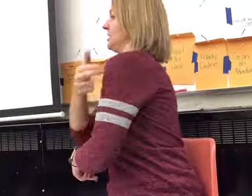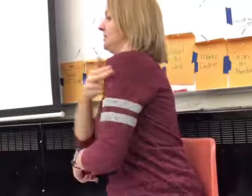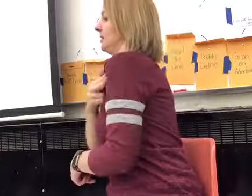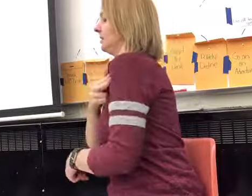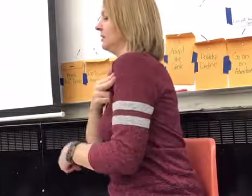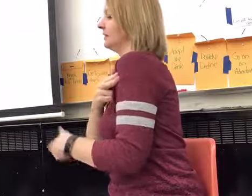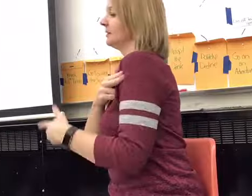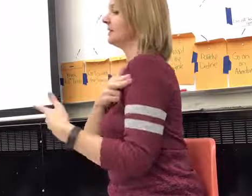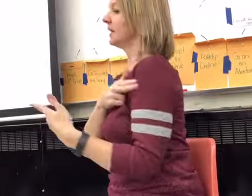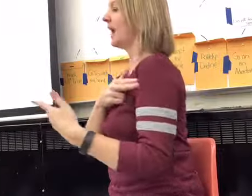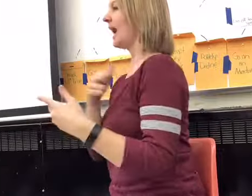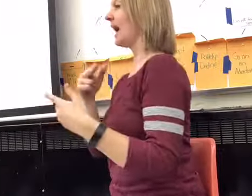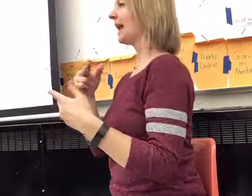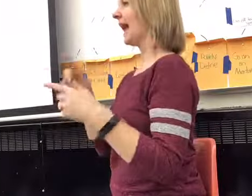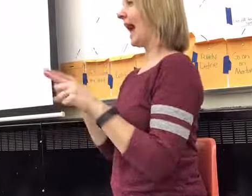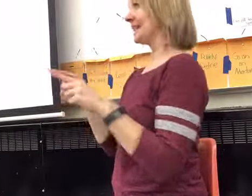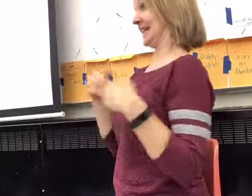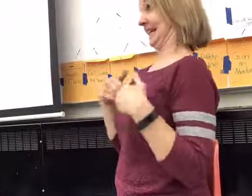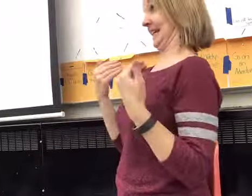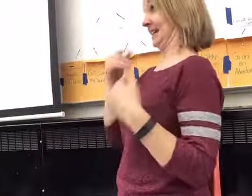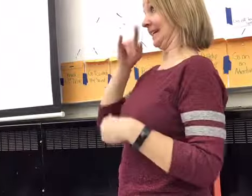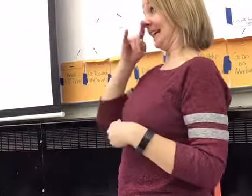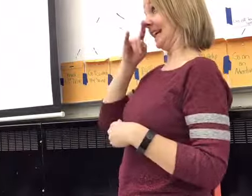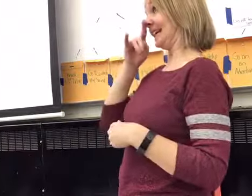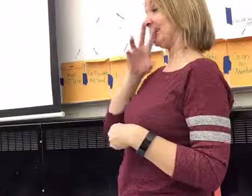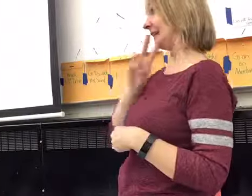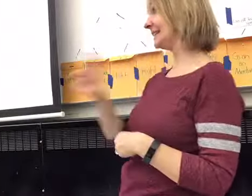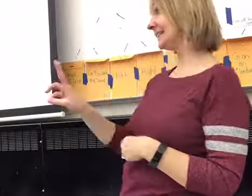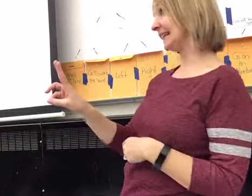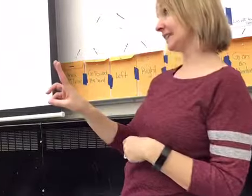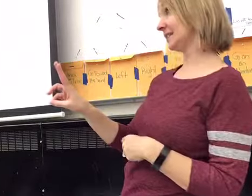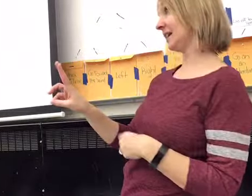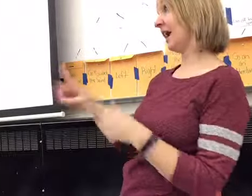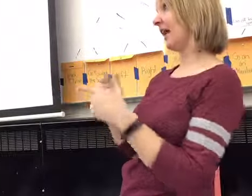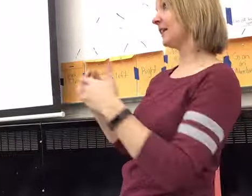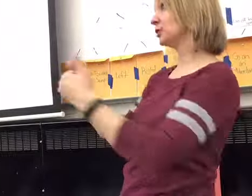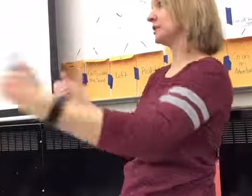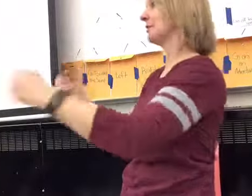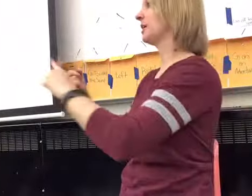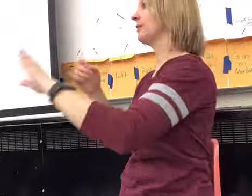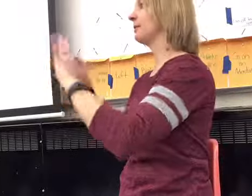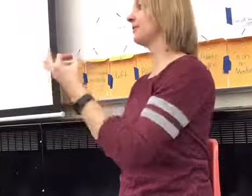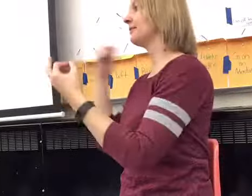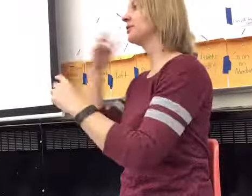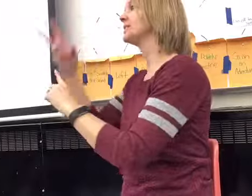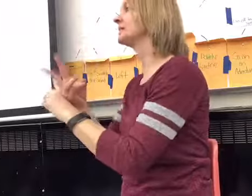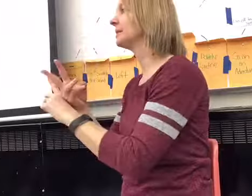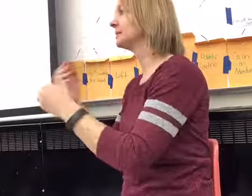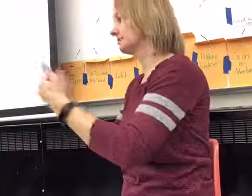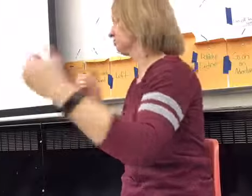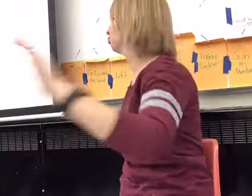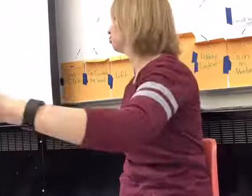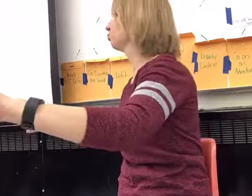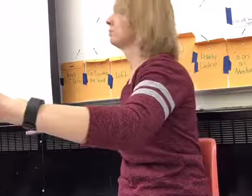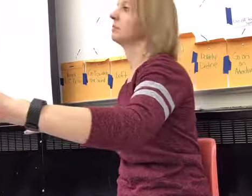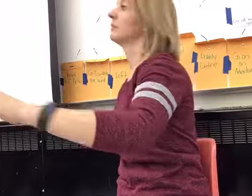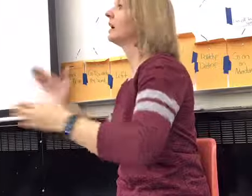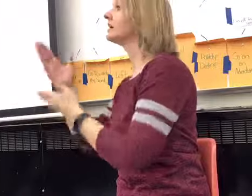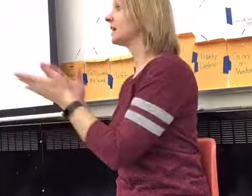little kid, you could be 6 years old, speak no English, and all of a sudden your family separated from you for 6 months. Now, some got deported. About 5%